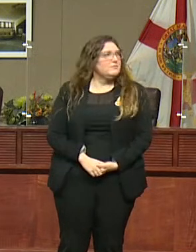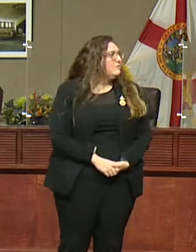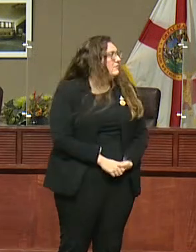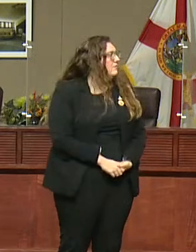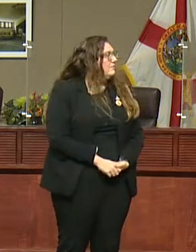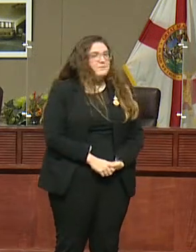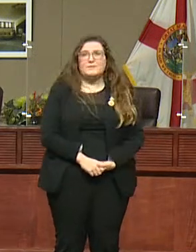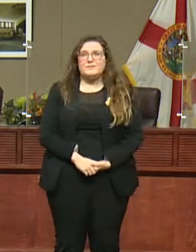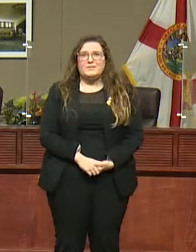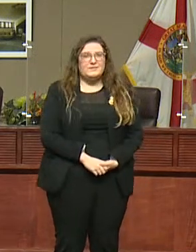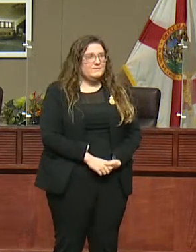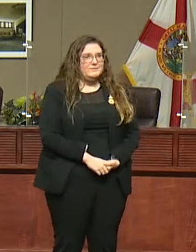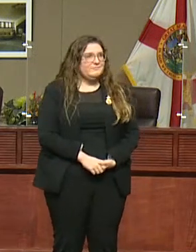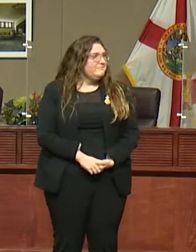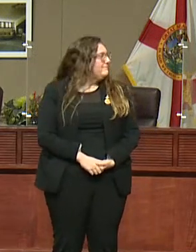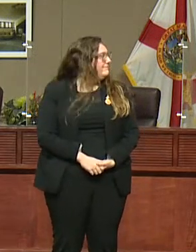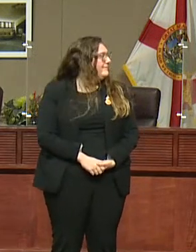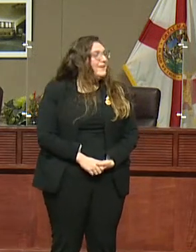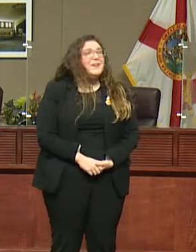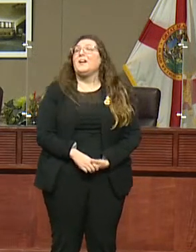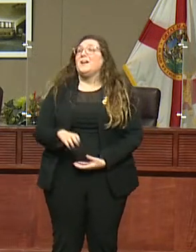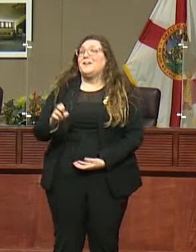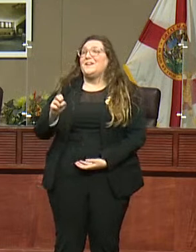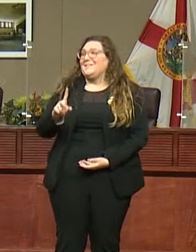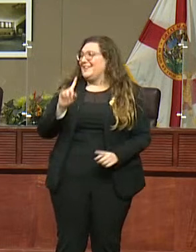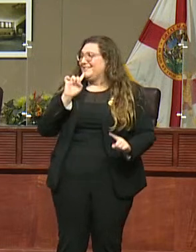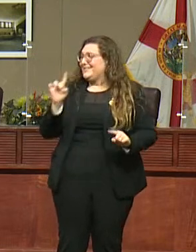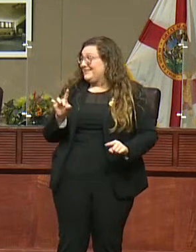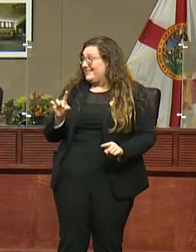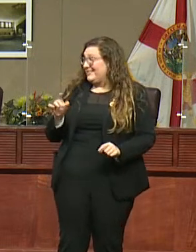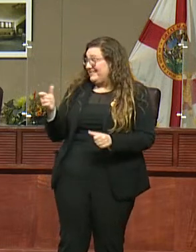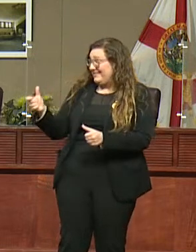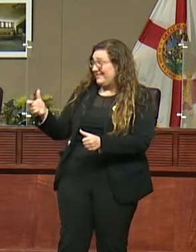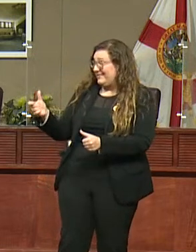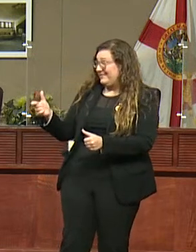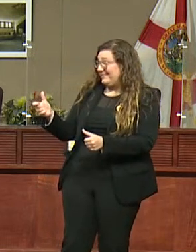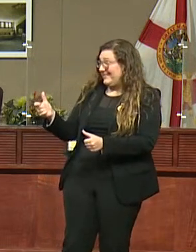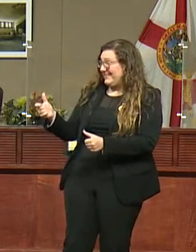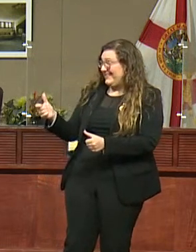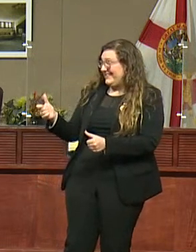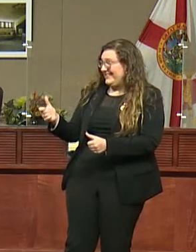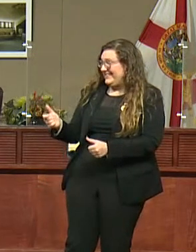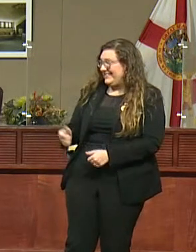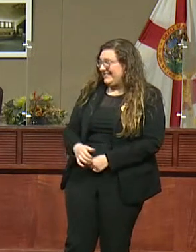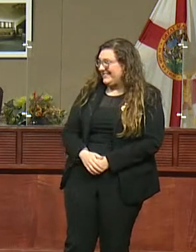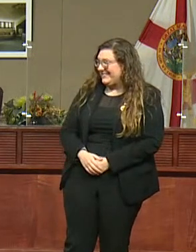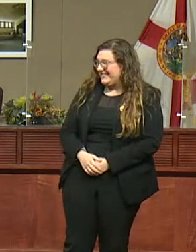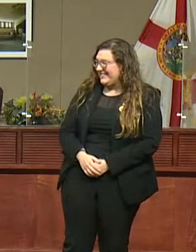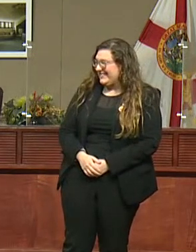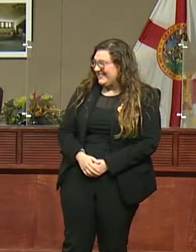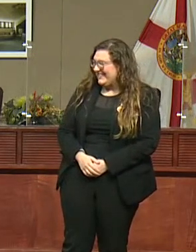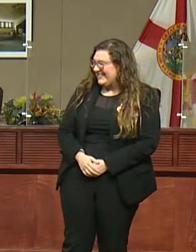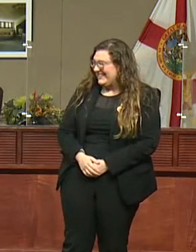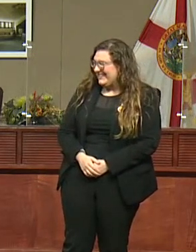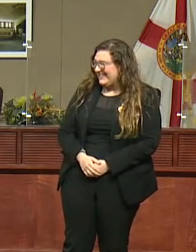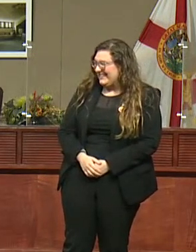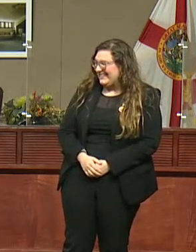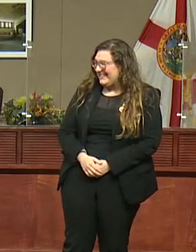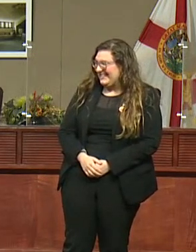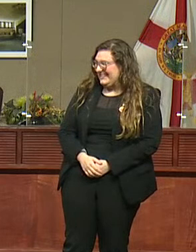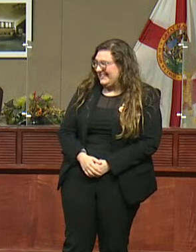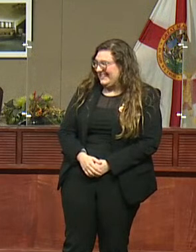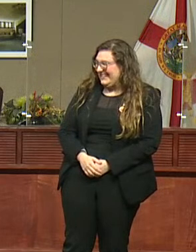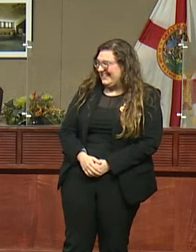Will you repeat, Mayor? I'm sorry. Okay. Are you with me so far, Ilya? Okay.